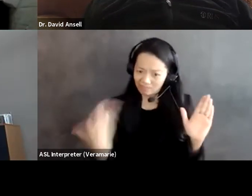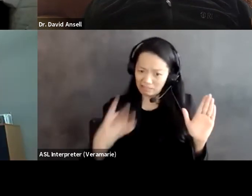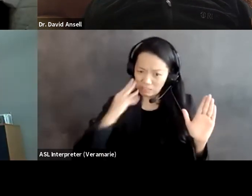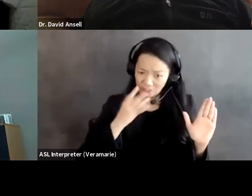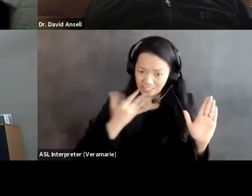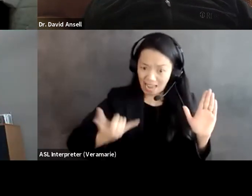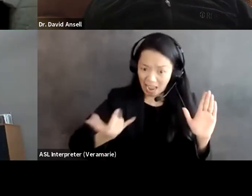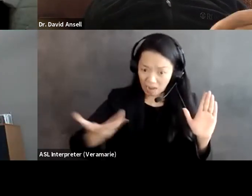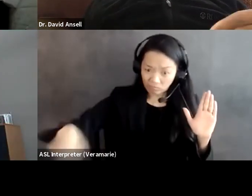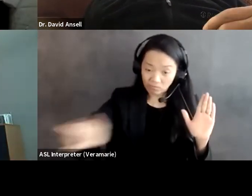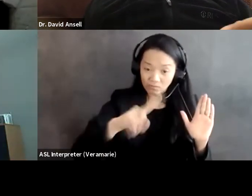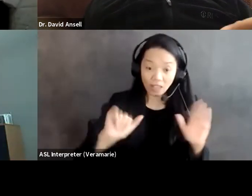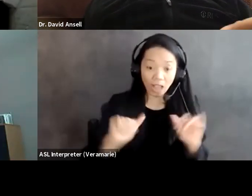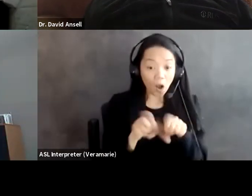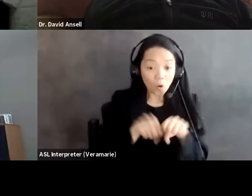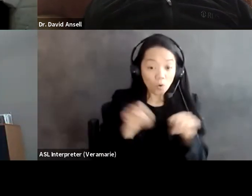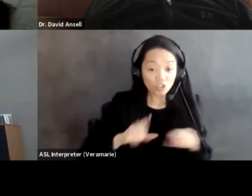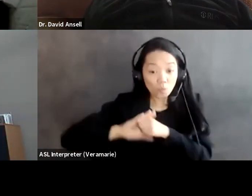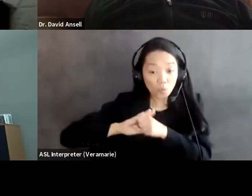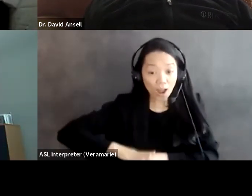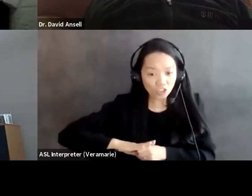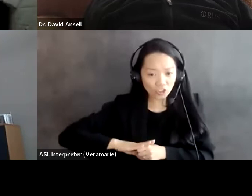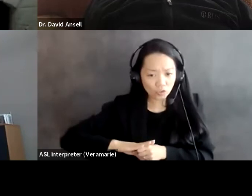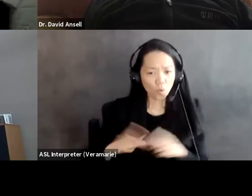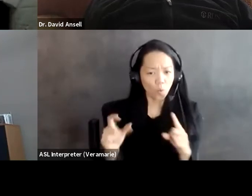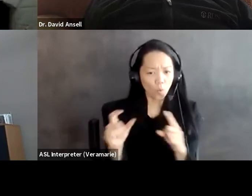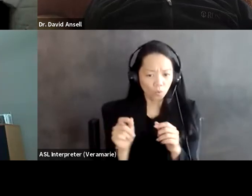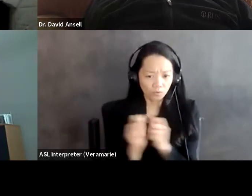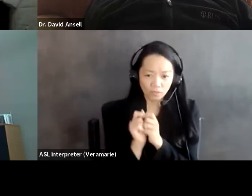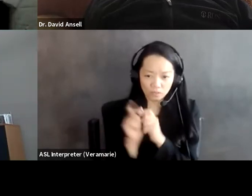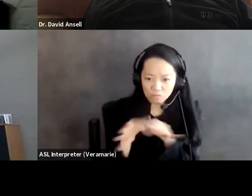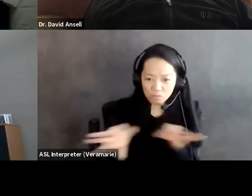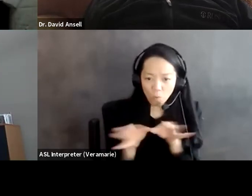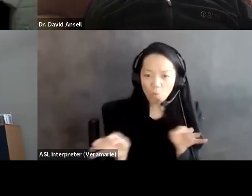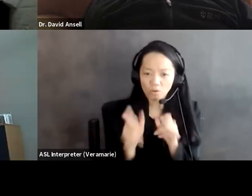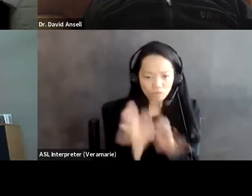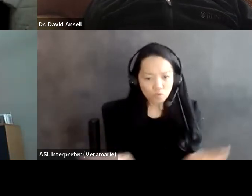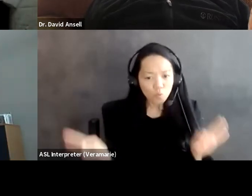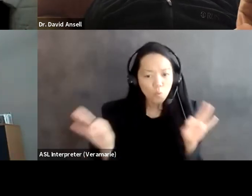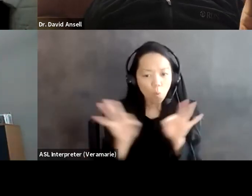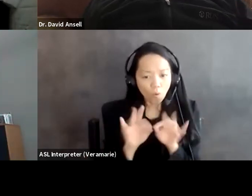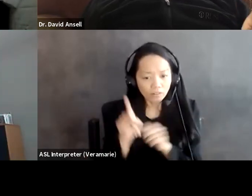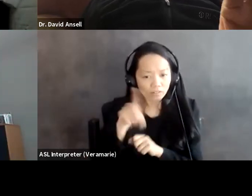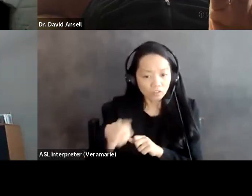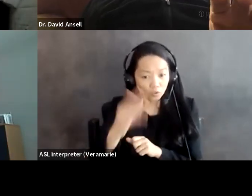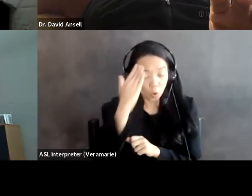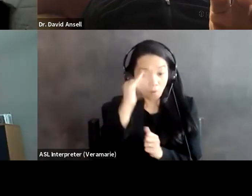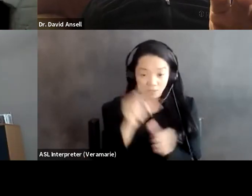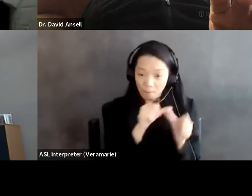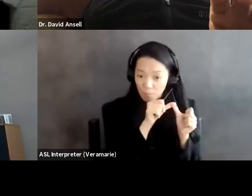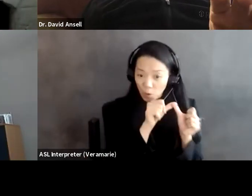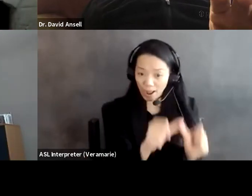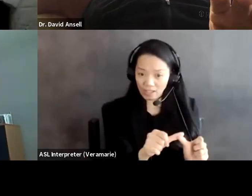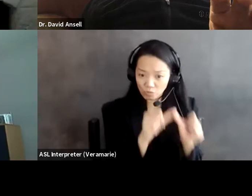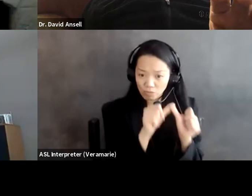systems of oppression, and words matter, are actually perpetuating themselves